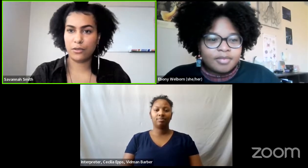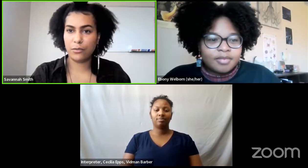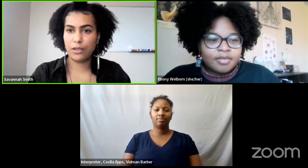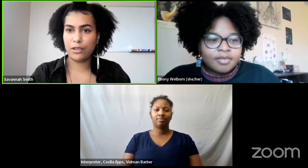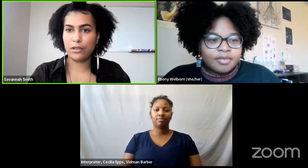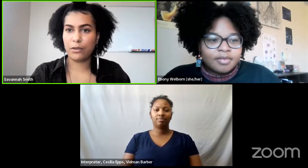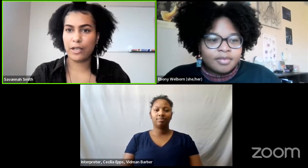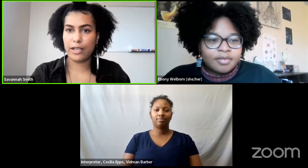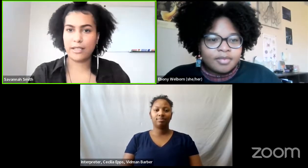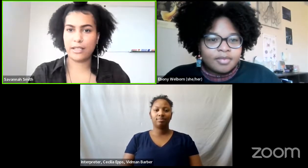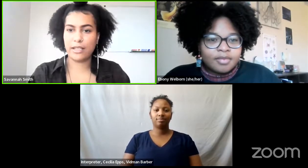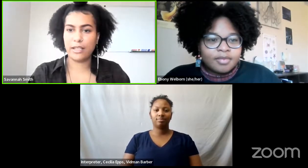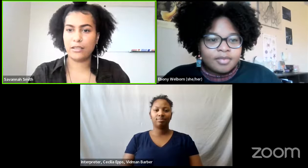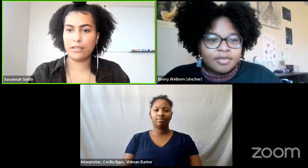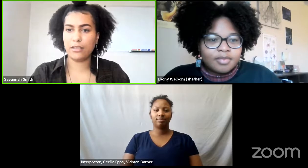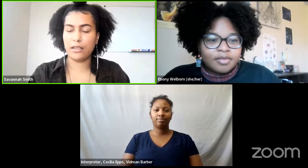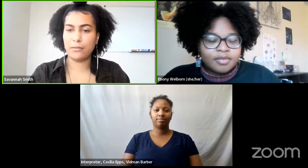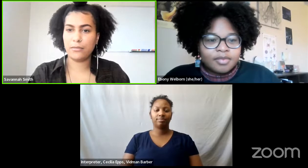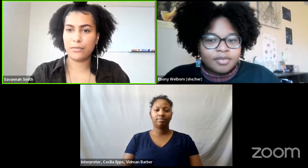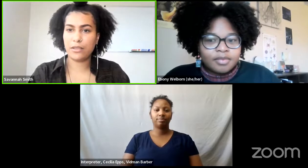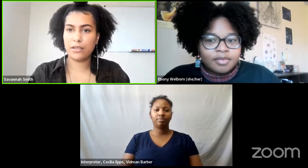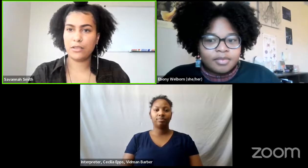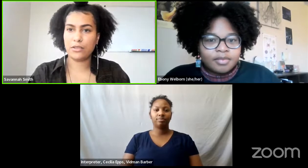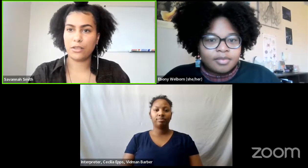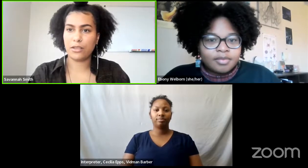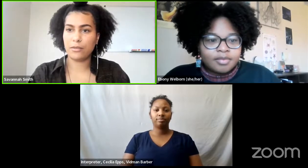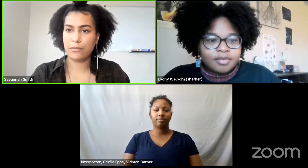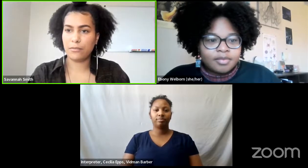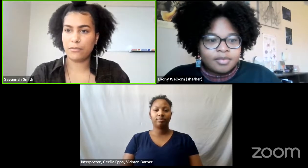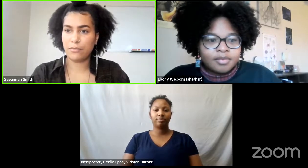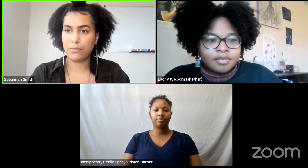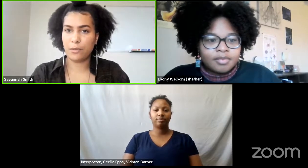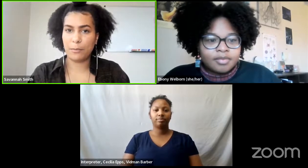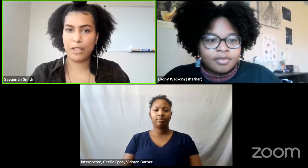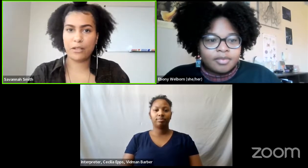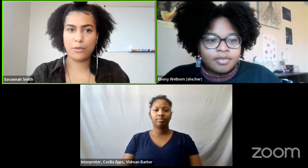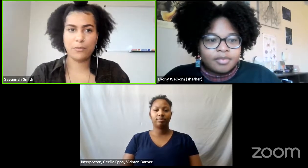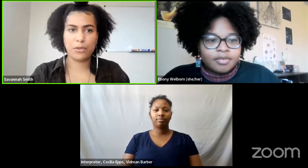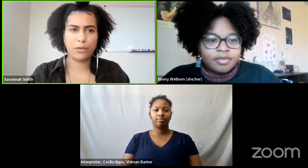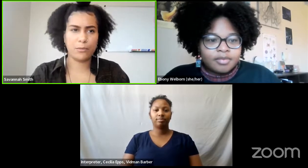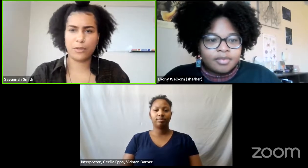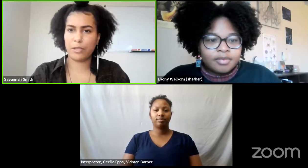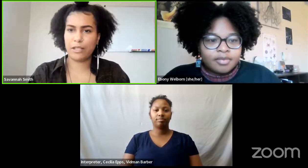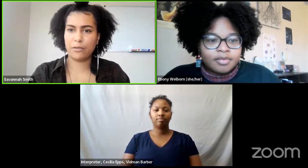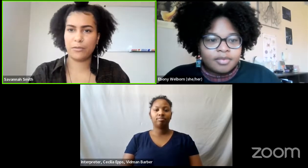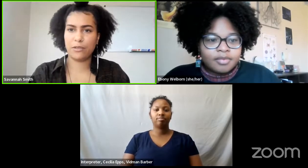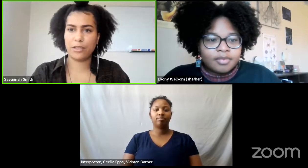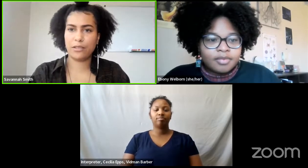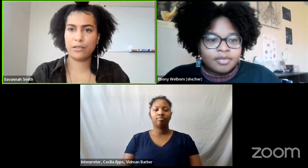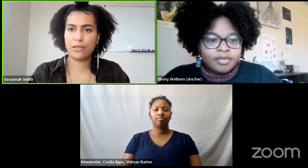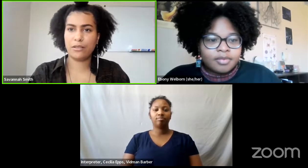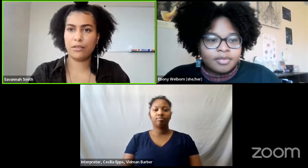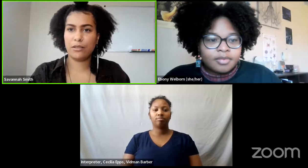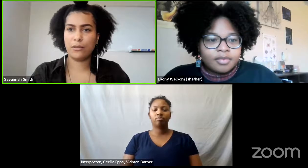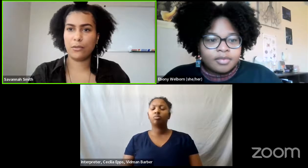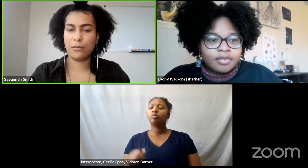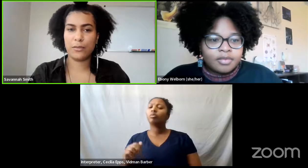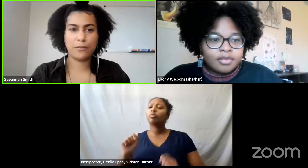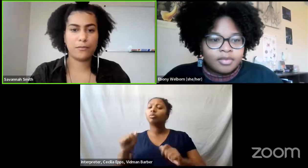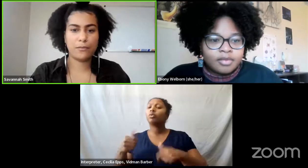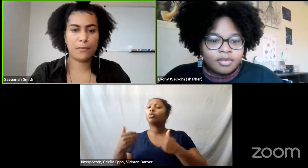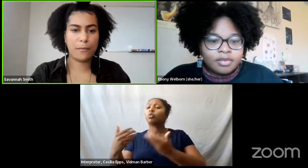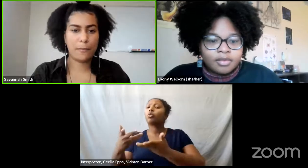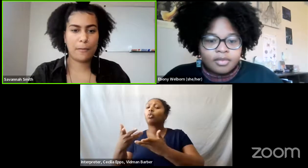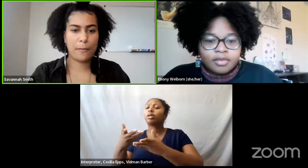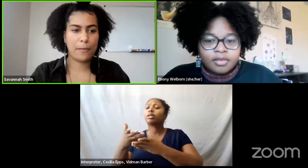And so can we go ahead and start forming breakout rooms, or were the breakout rooms already